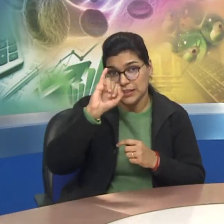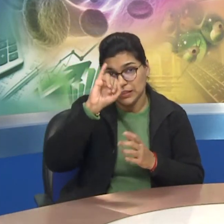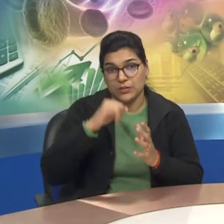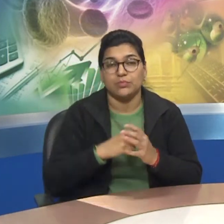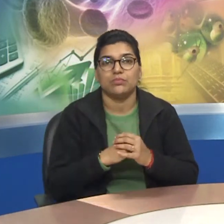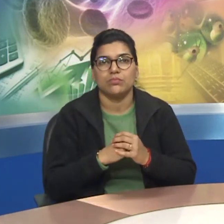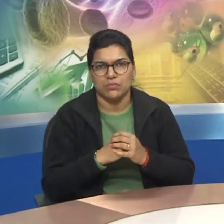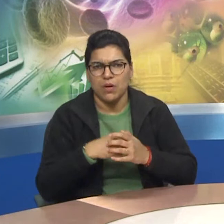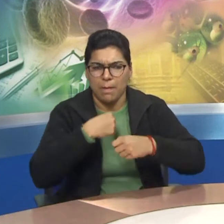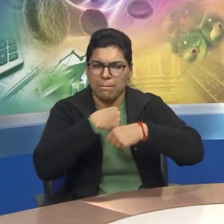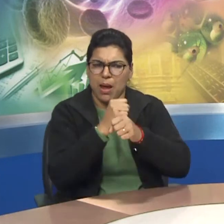Sixth word,